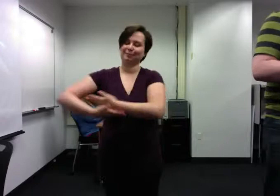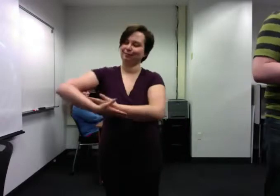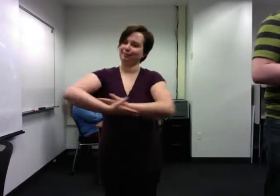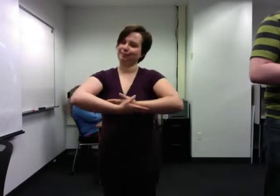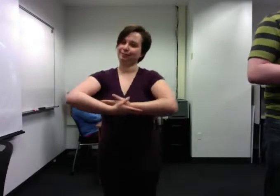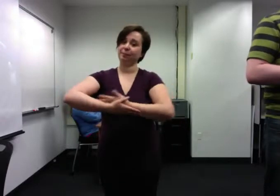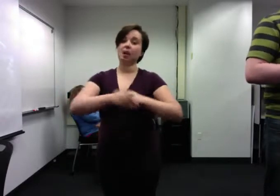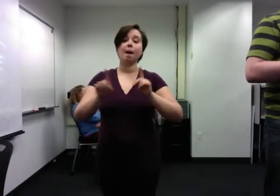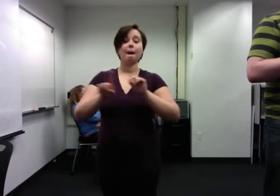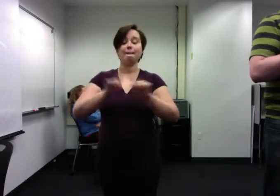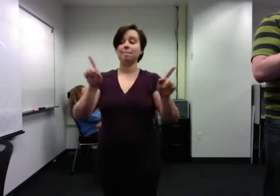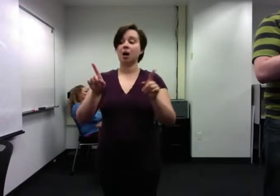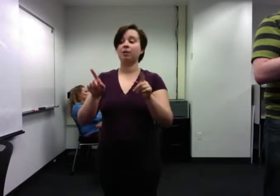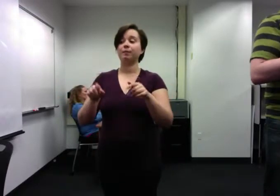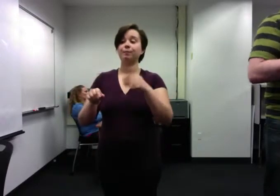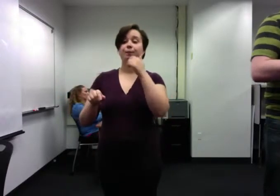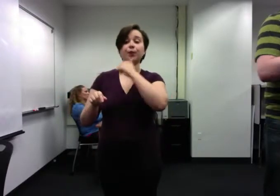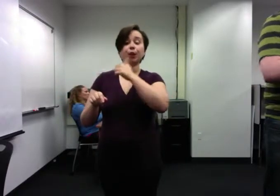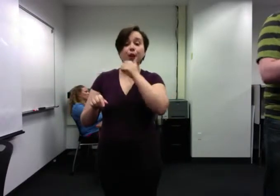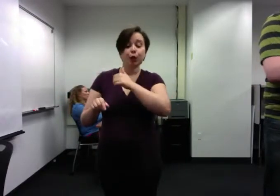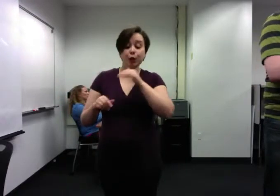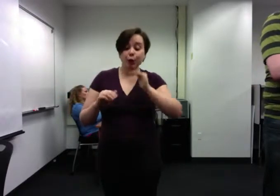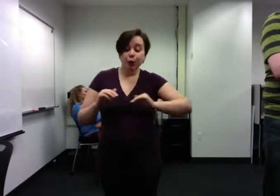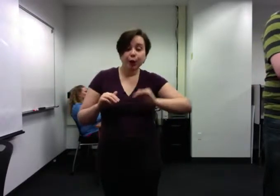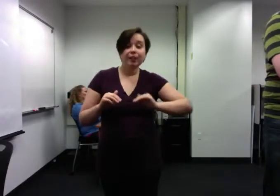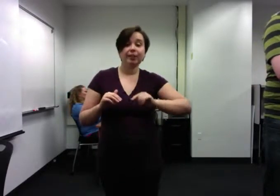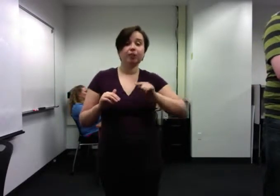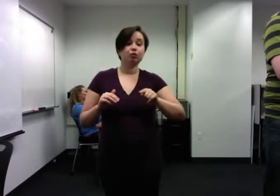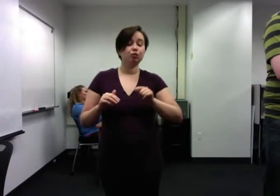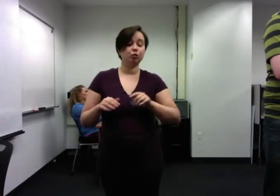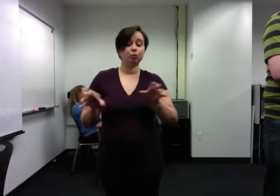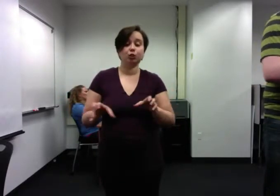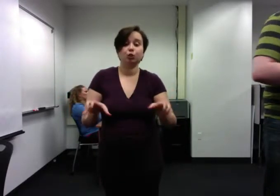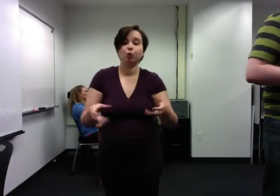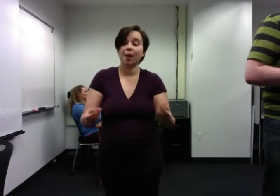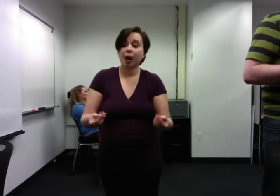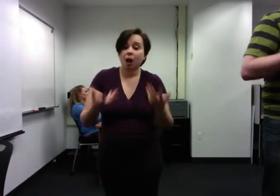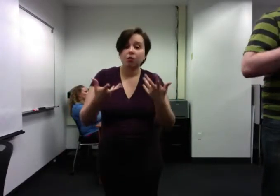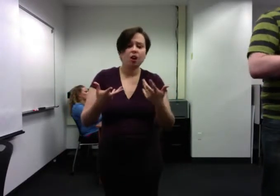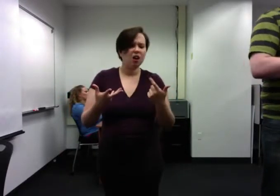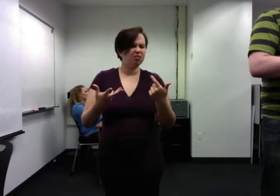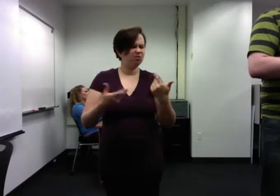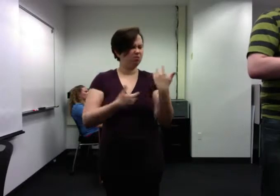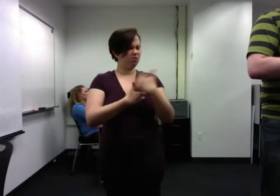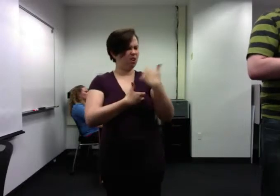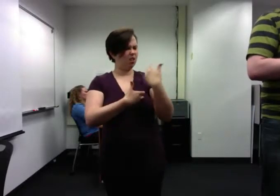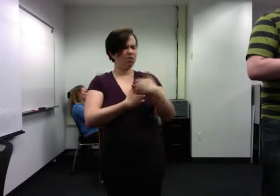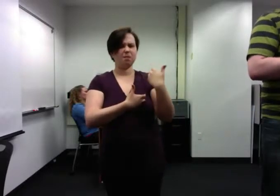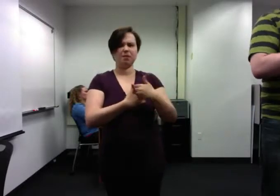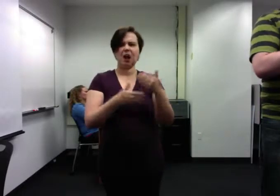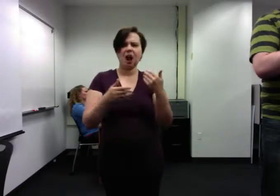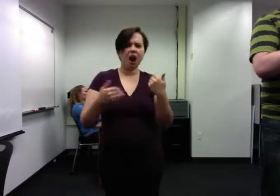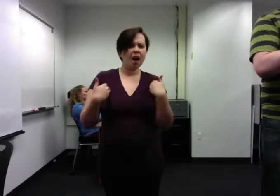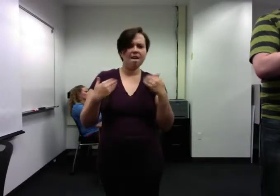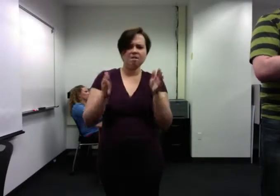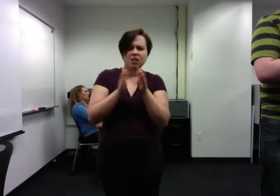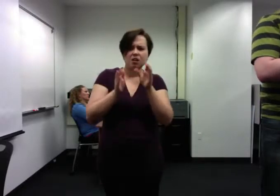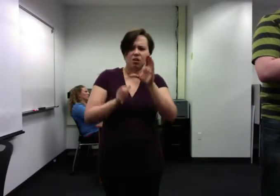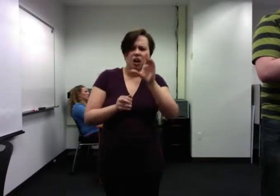several days she was doing something that really was bothering me. She was getting little pieces of clay and she was rolling them up